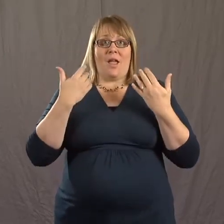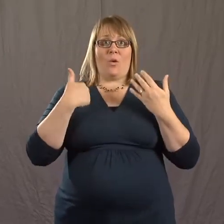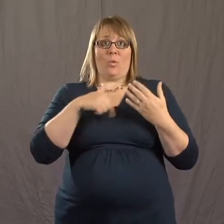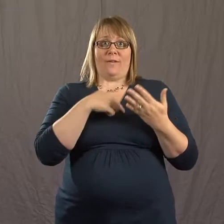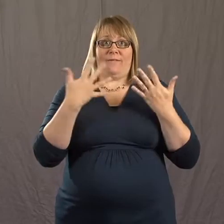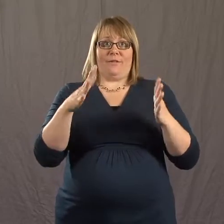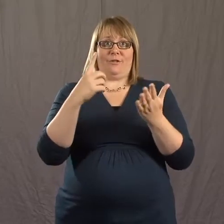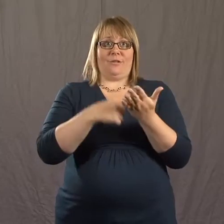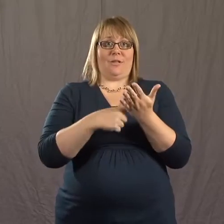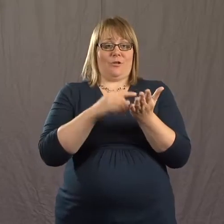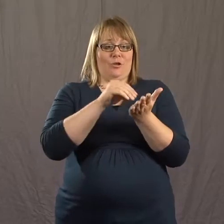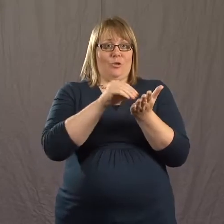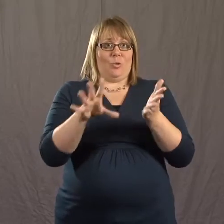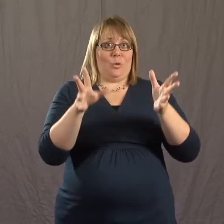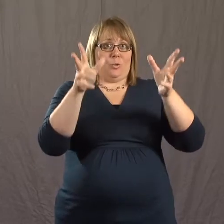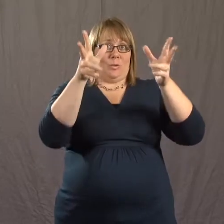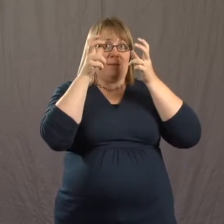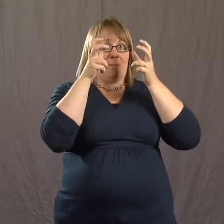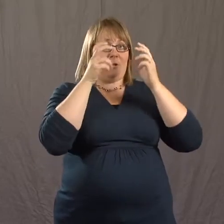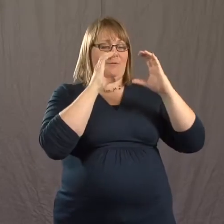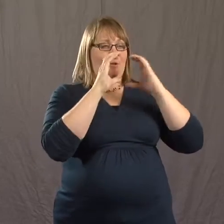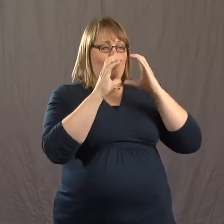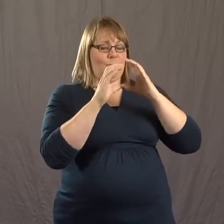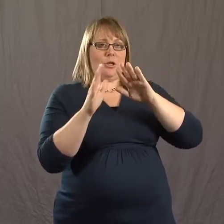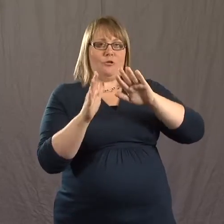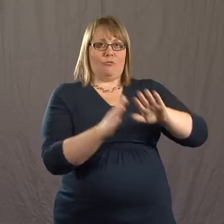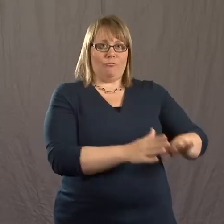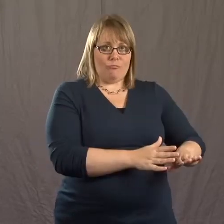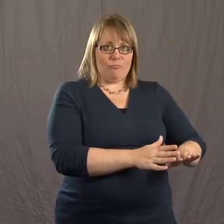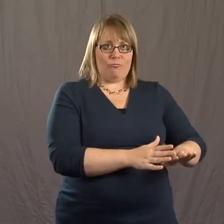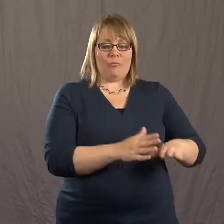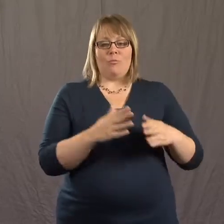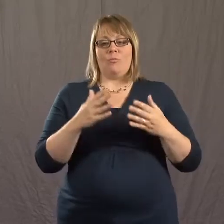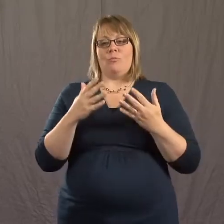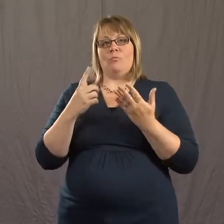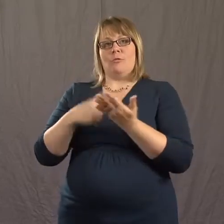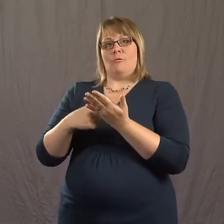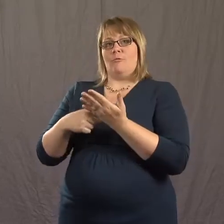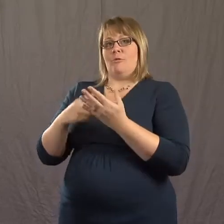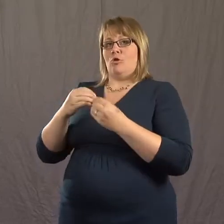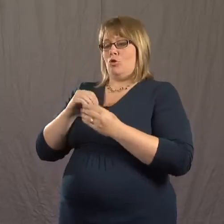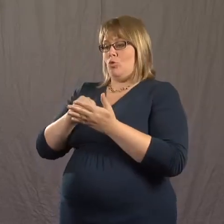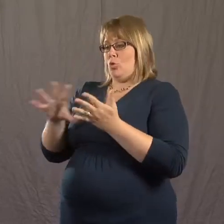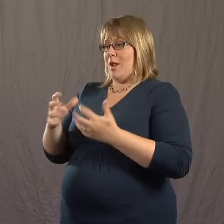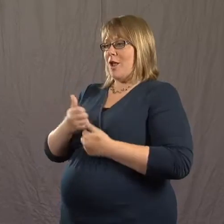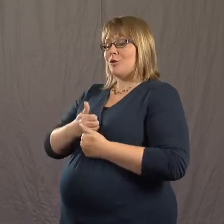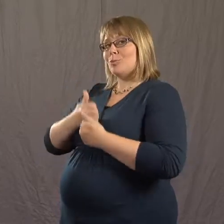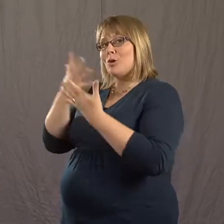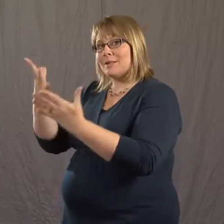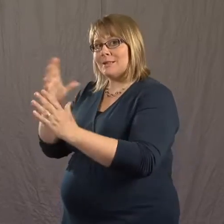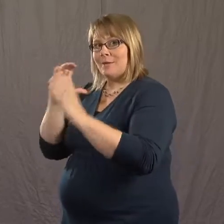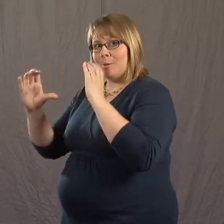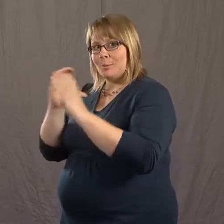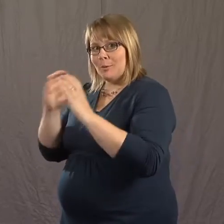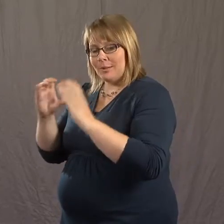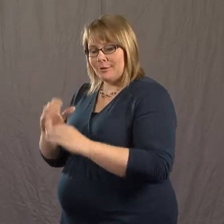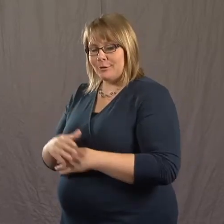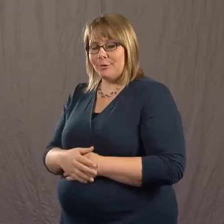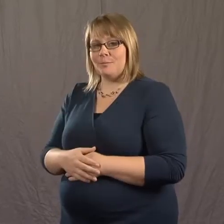other variables, as I've already discussed, that make it important for other accommodations. I've been discussing about the student's